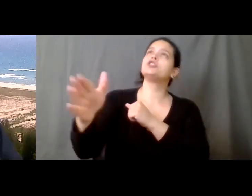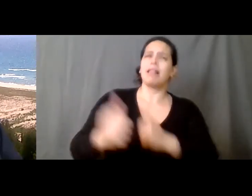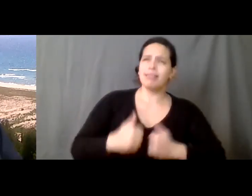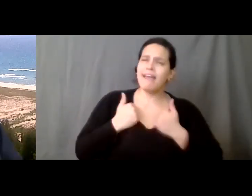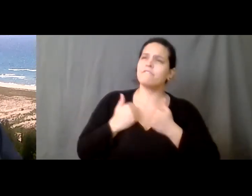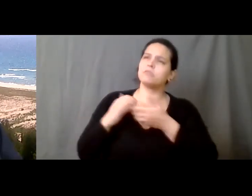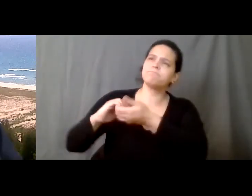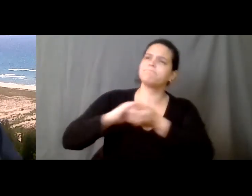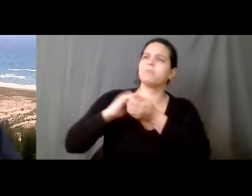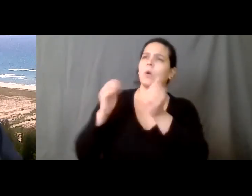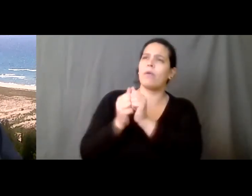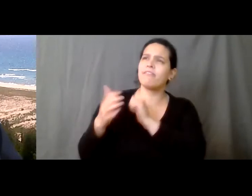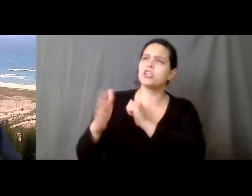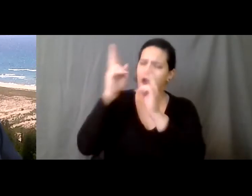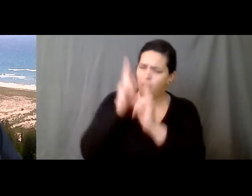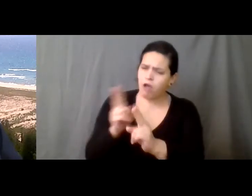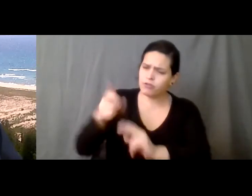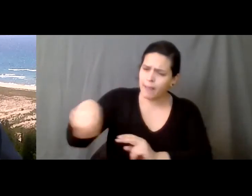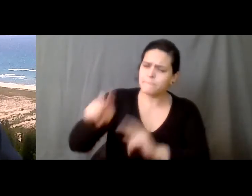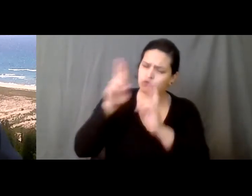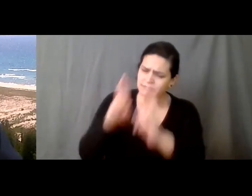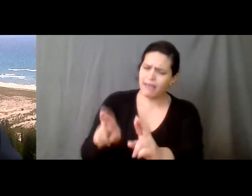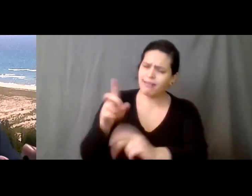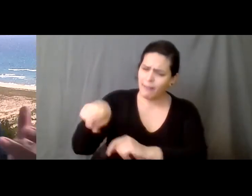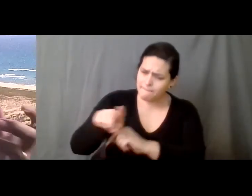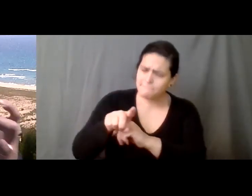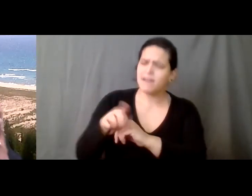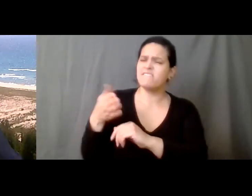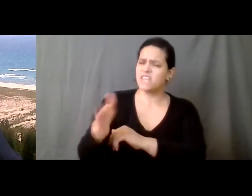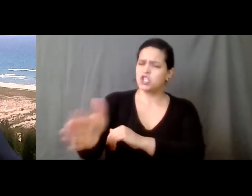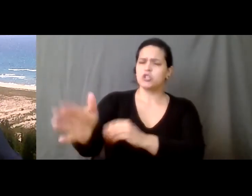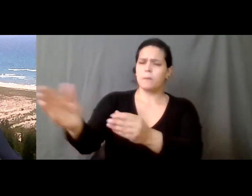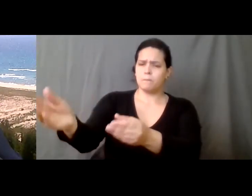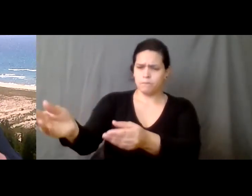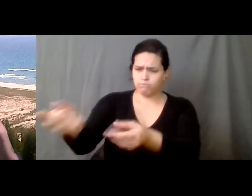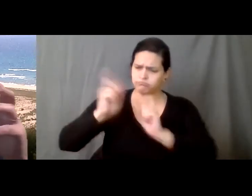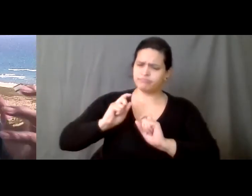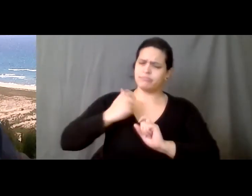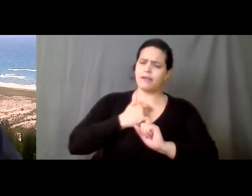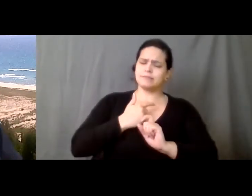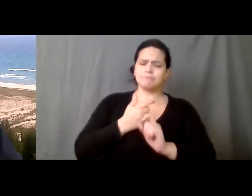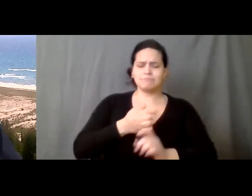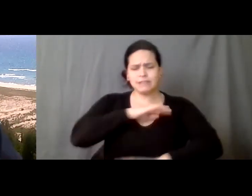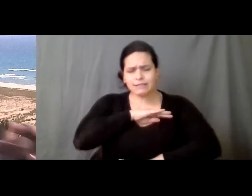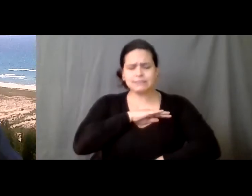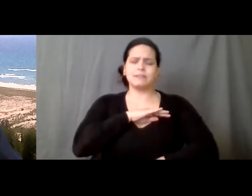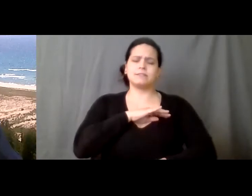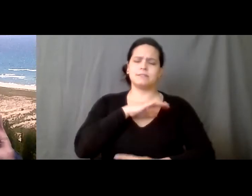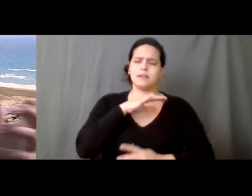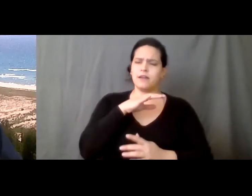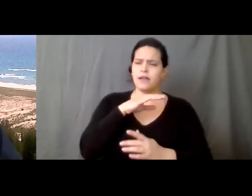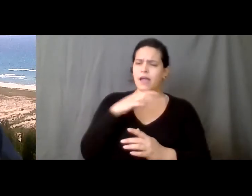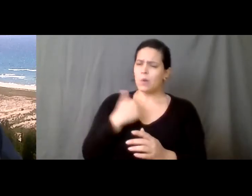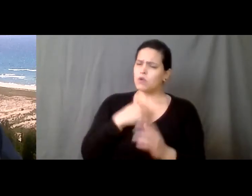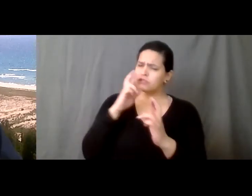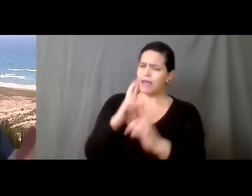to honor the fish, and to respect the fish. The fish provide sustenance, but we also respect them, and it's right back and